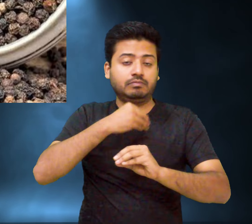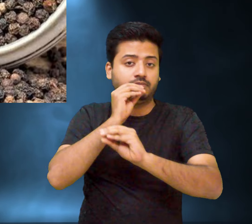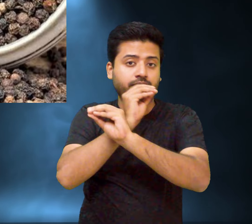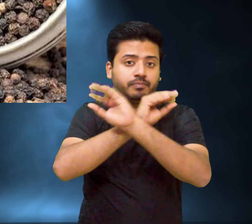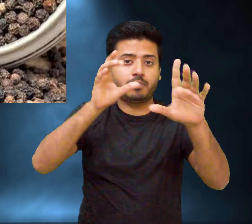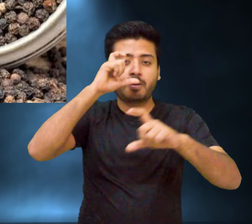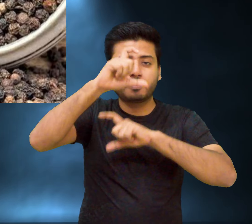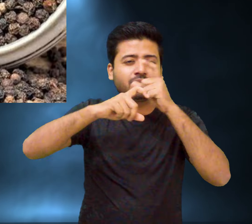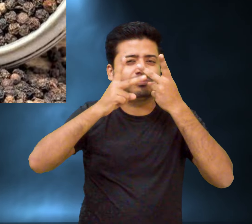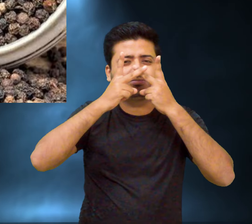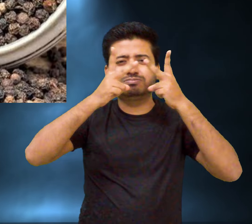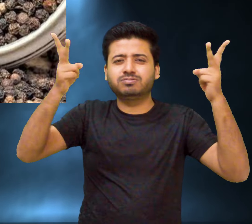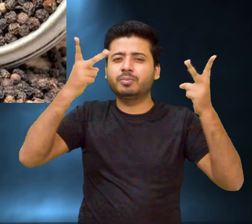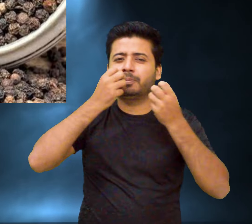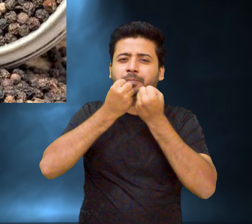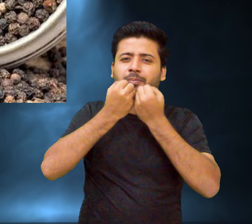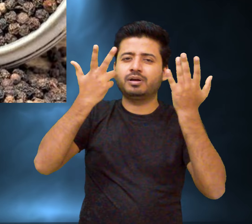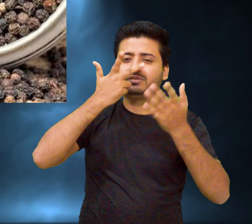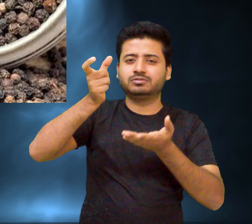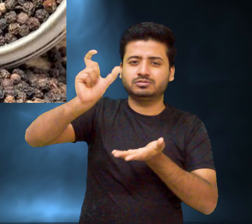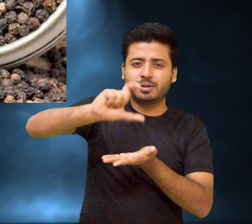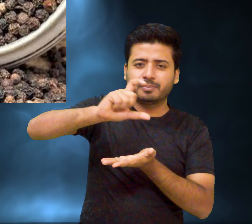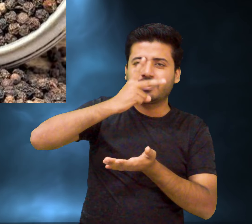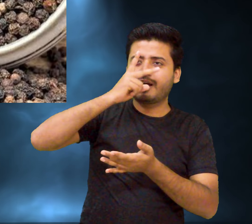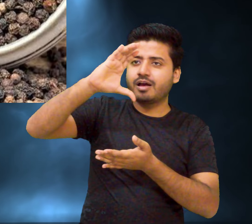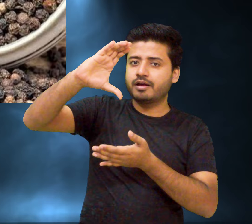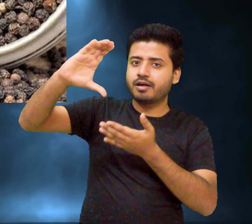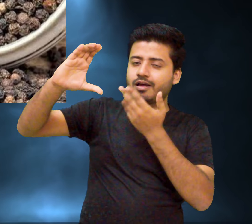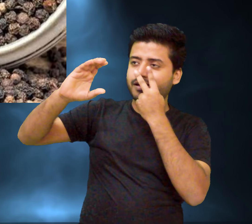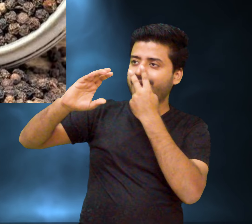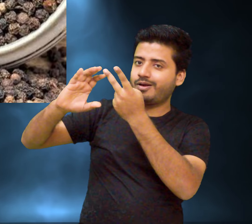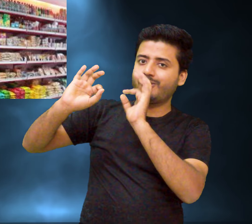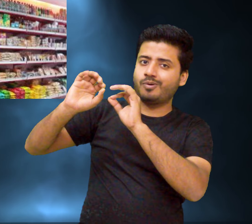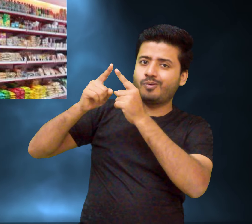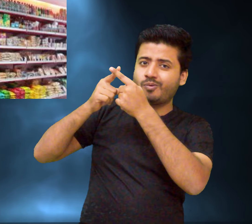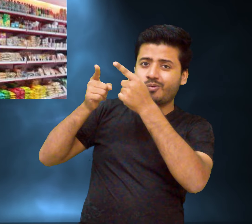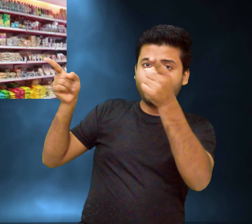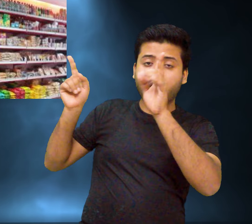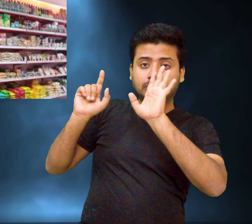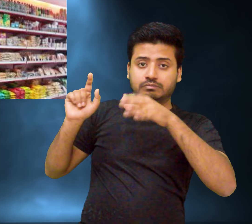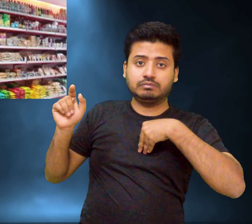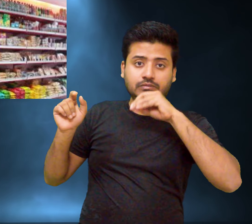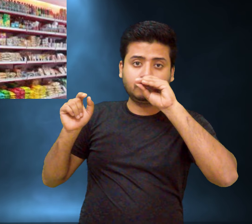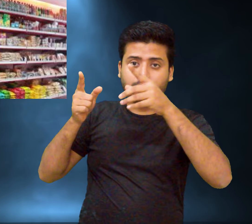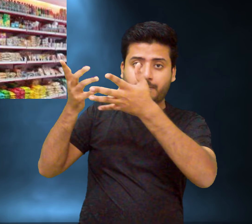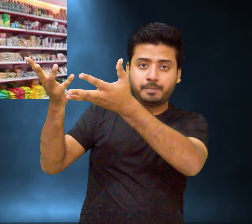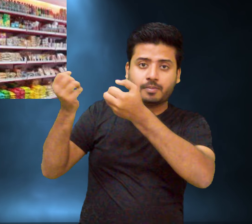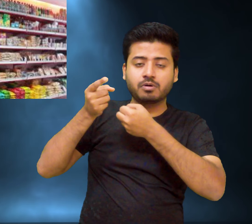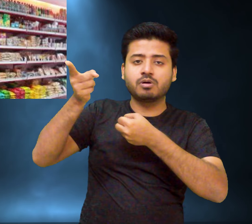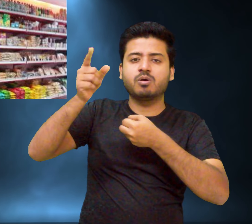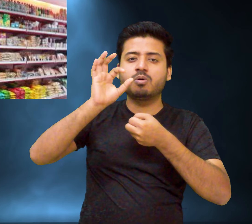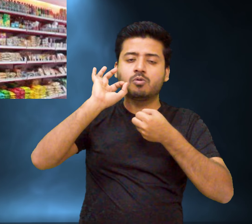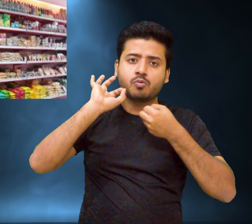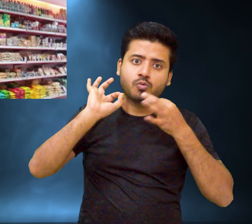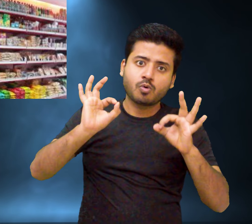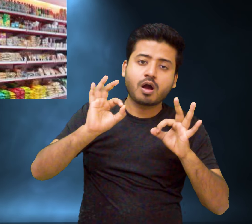black pepper powder water float test for sawdust, add a teaspoon of the black pepper powder to a glass of water. Stir the mixture and wait for it to settle.